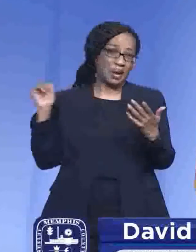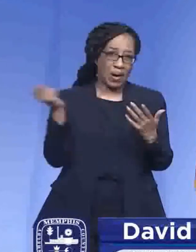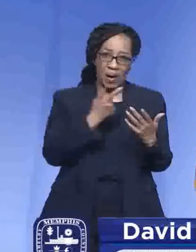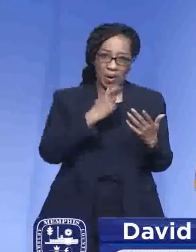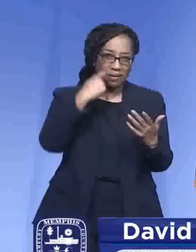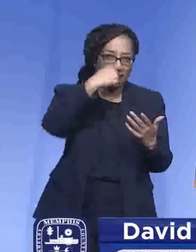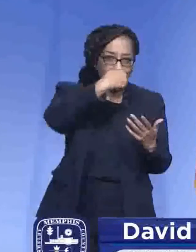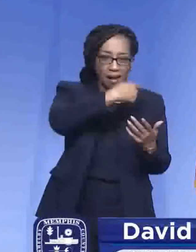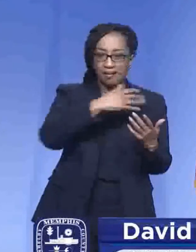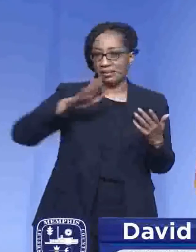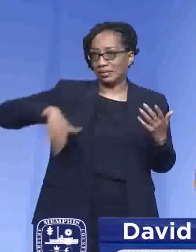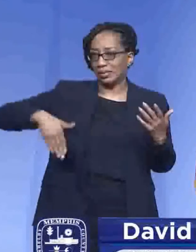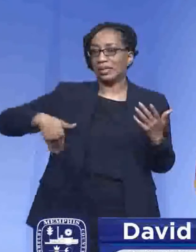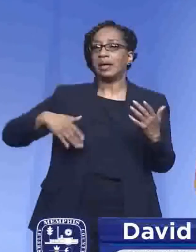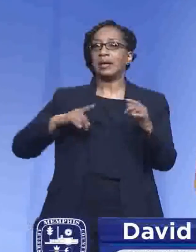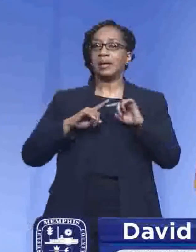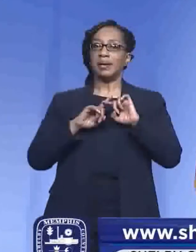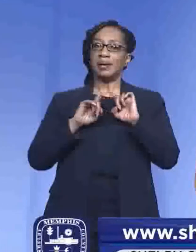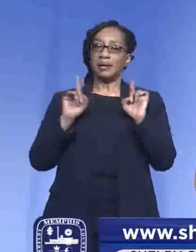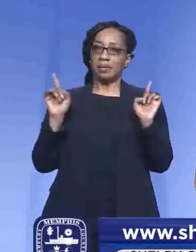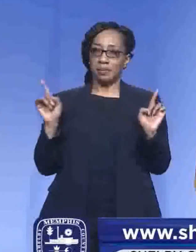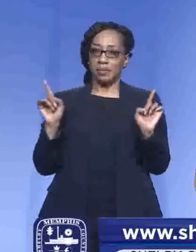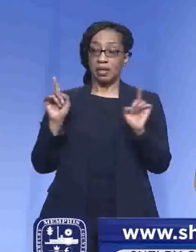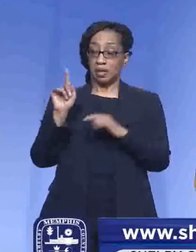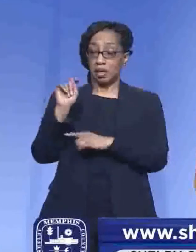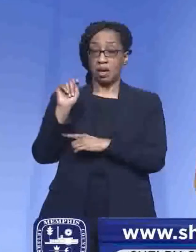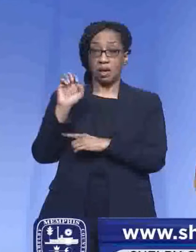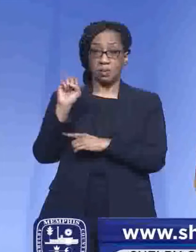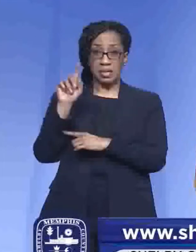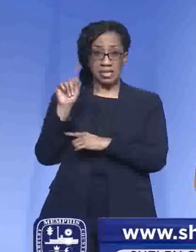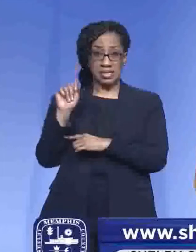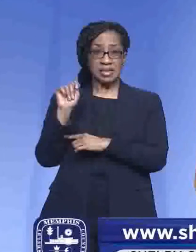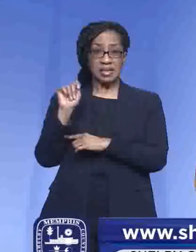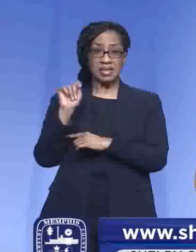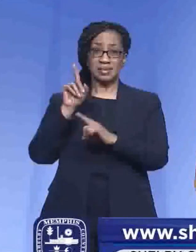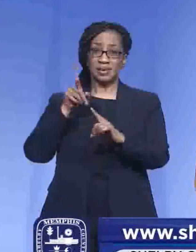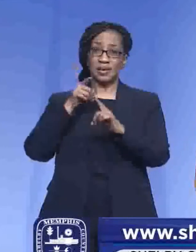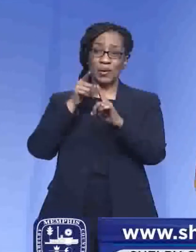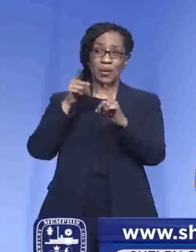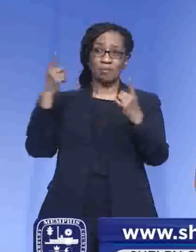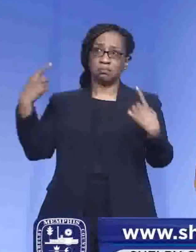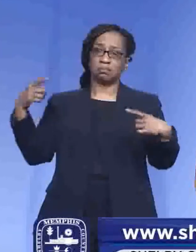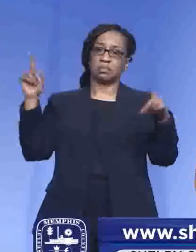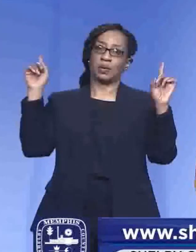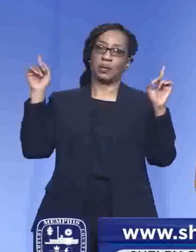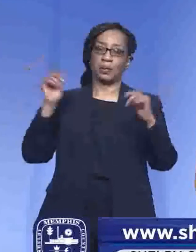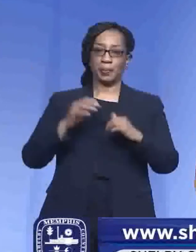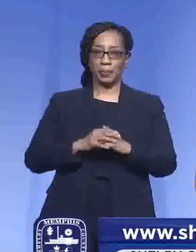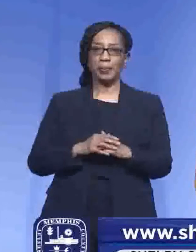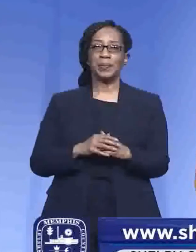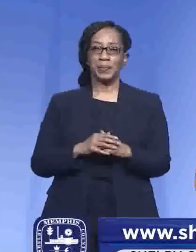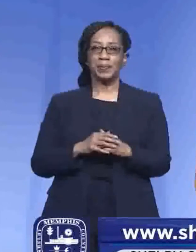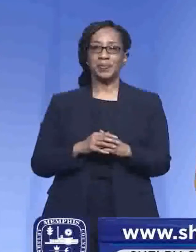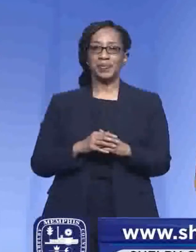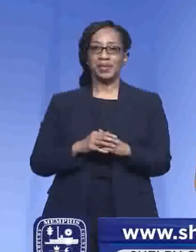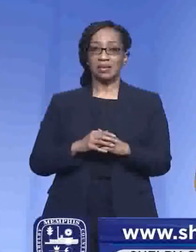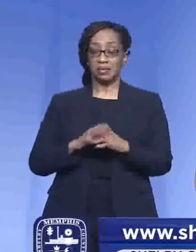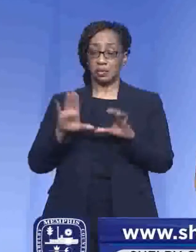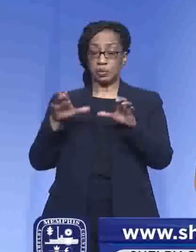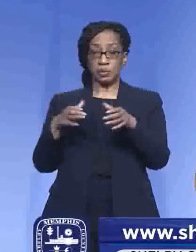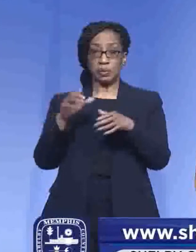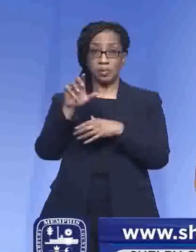tested. But the testing effort has been one of the resounding successes of the Joint Task